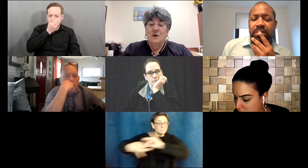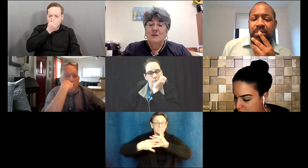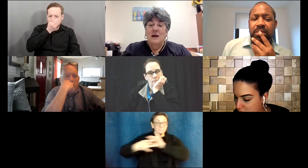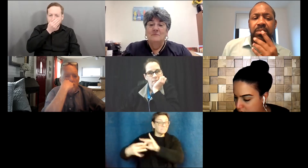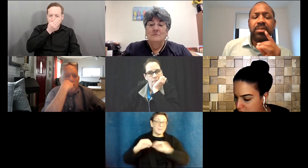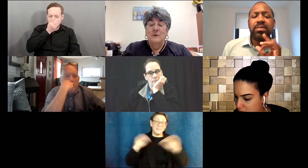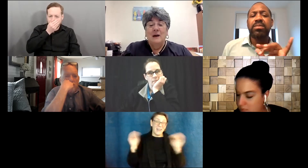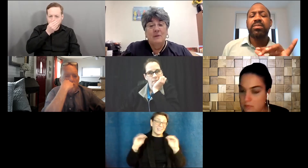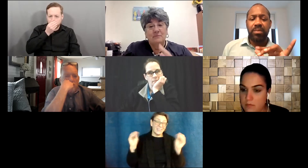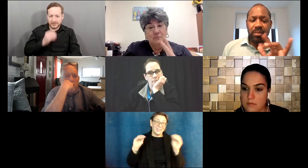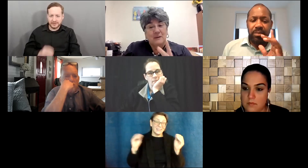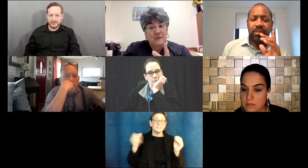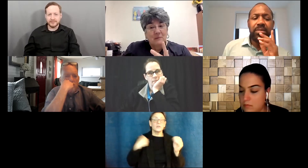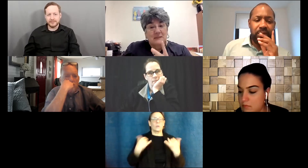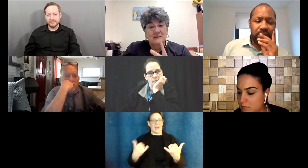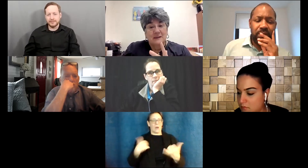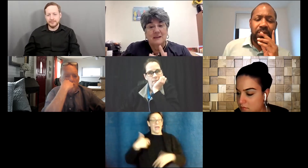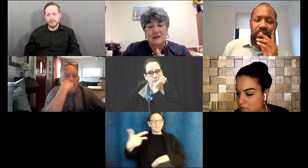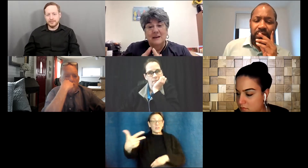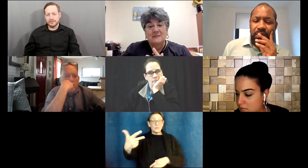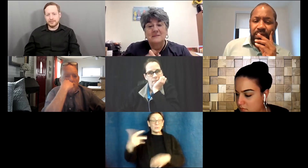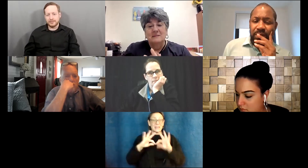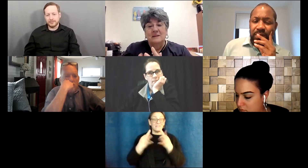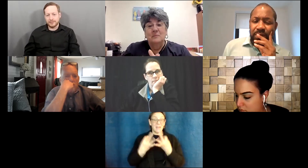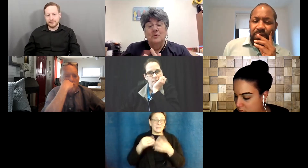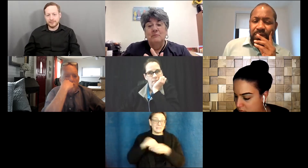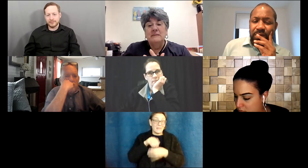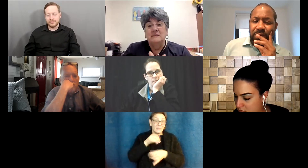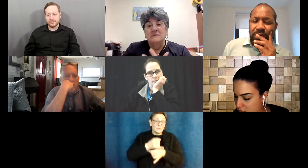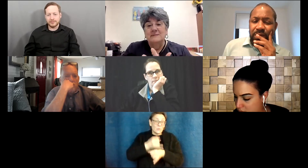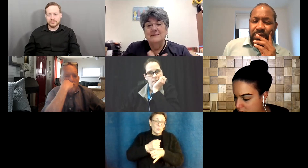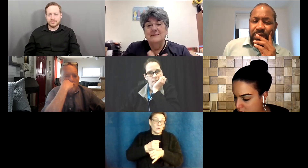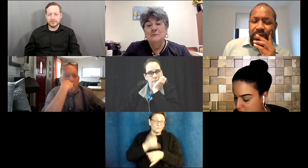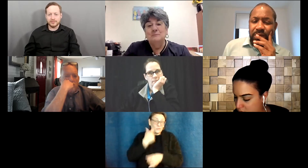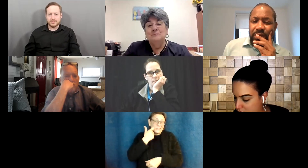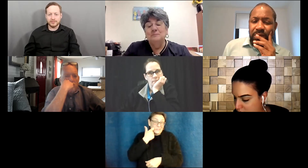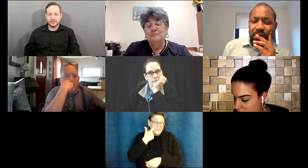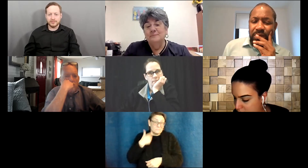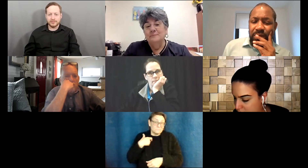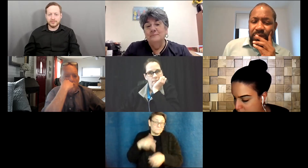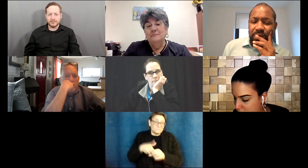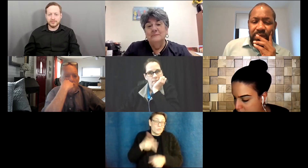So we now have 3 families like that. That's pretty recent. So